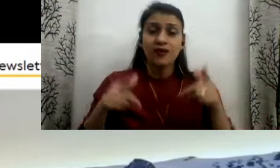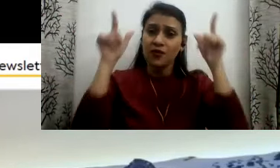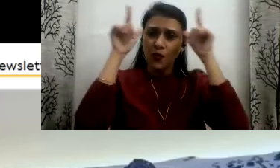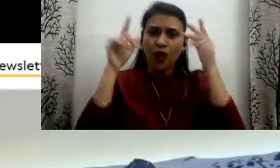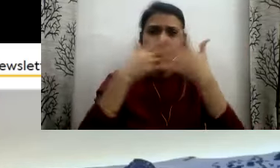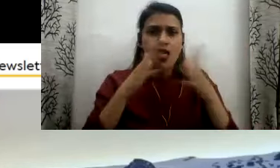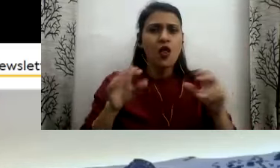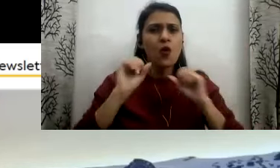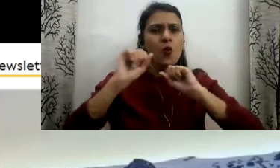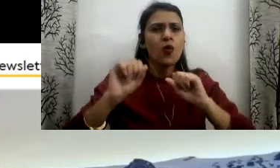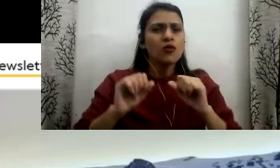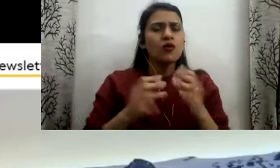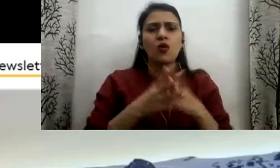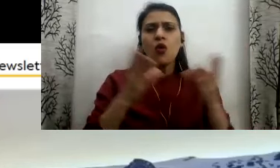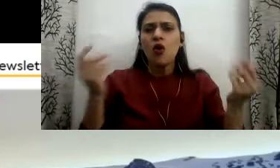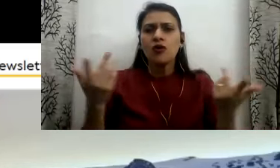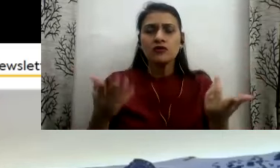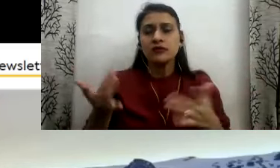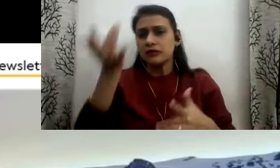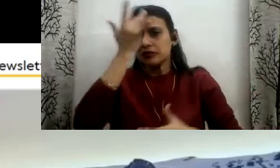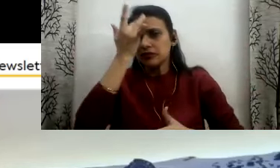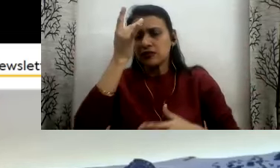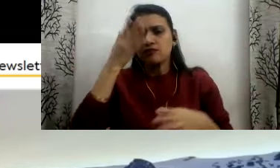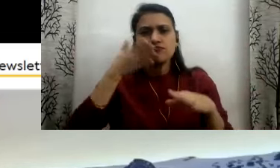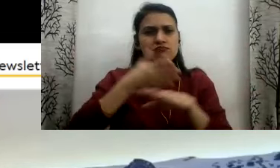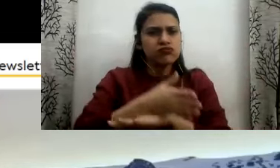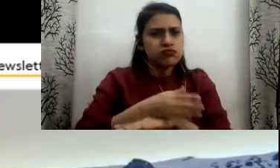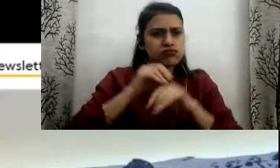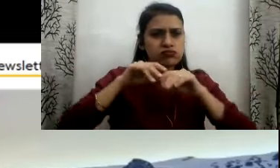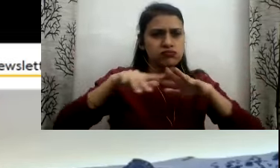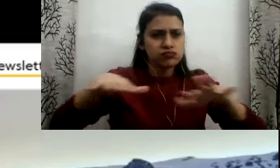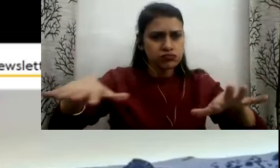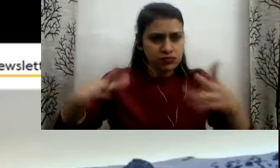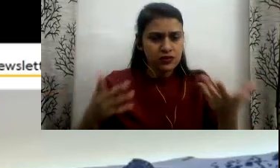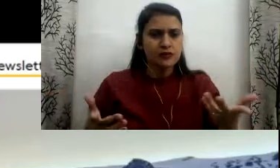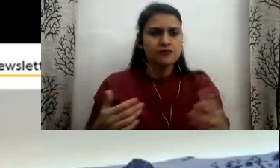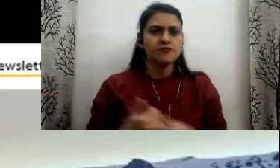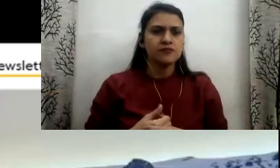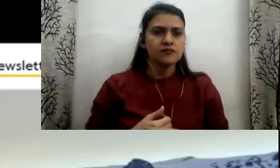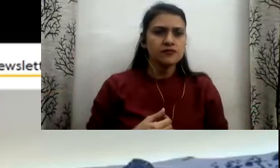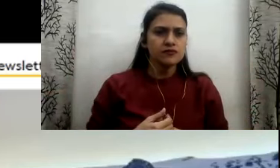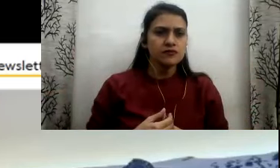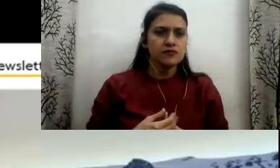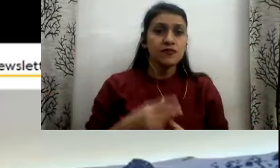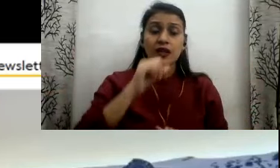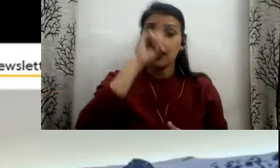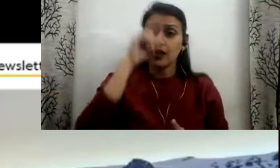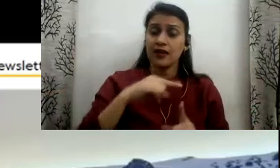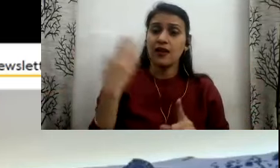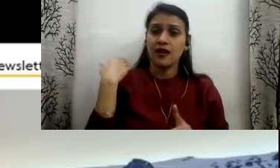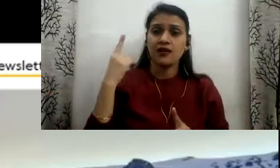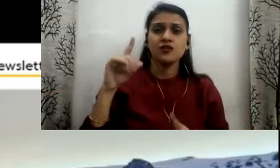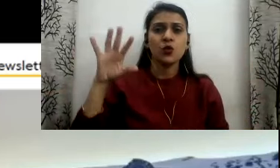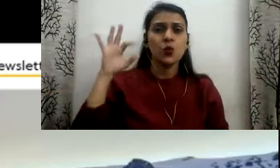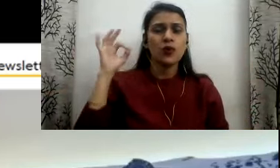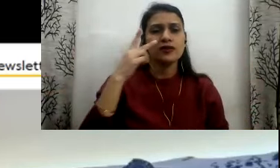different parts of the world, disease. We have rising dengue cases in India. Last week,